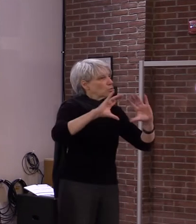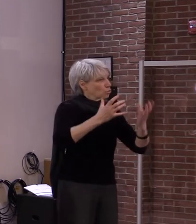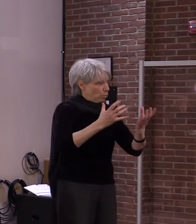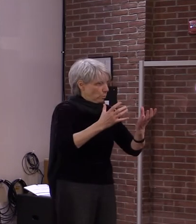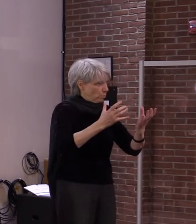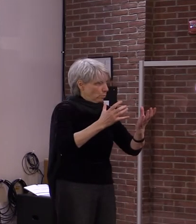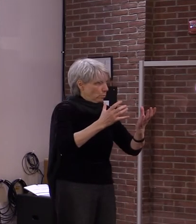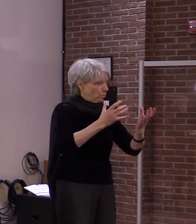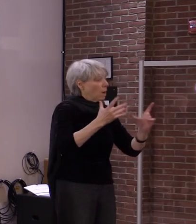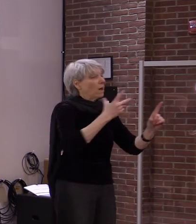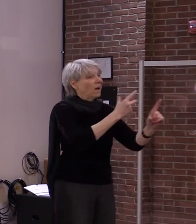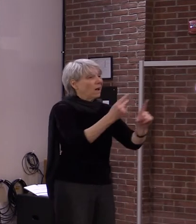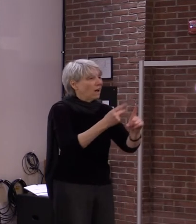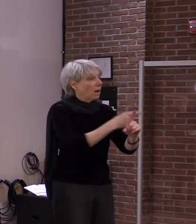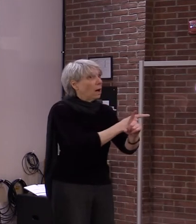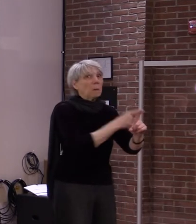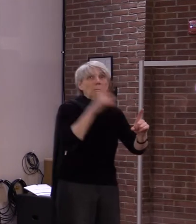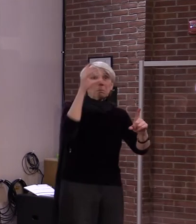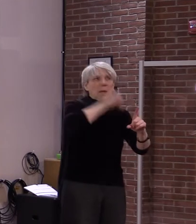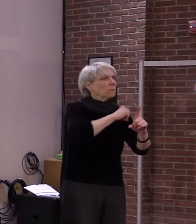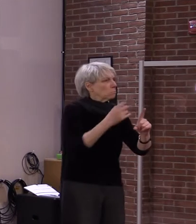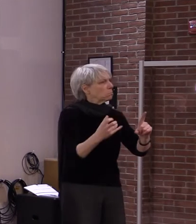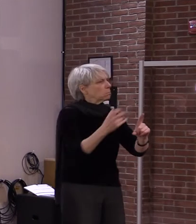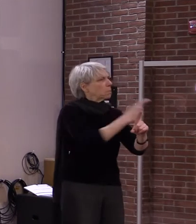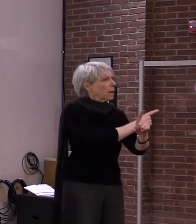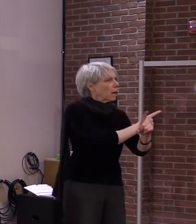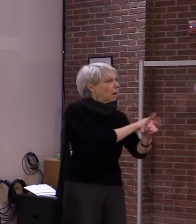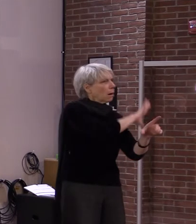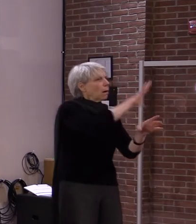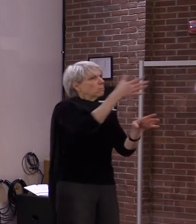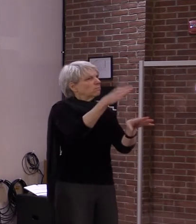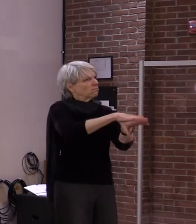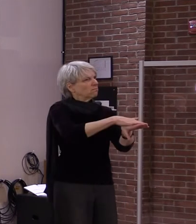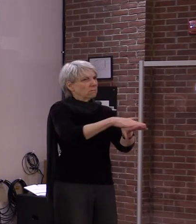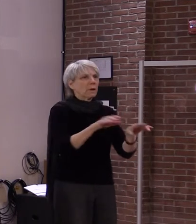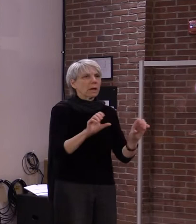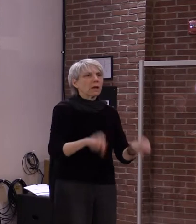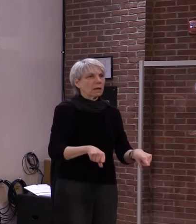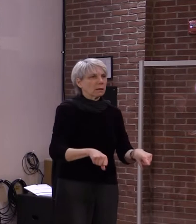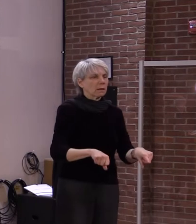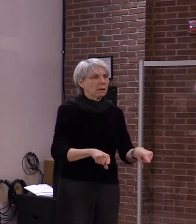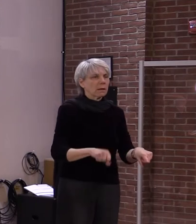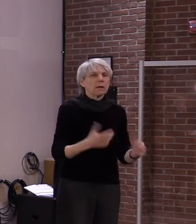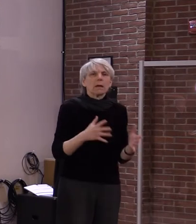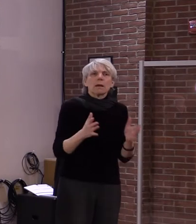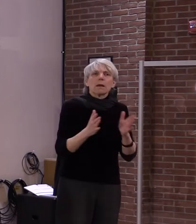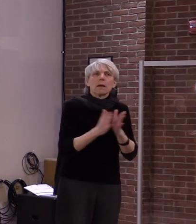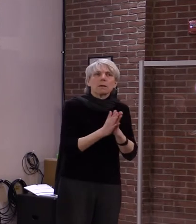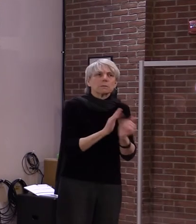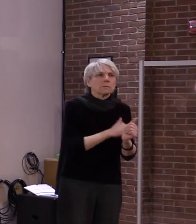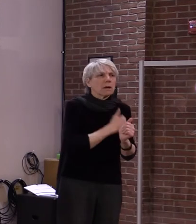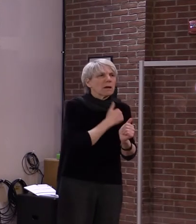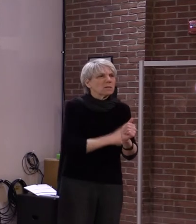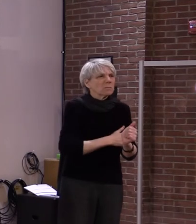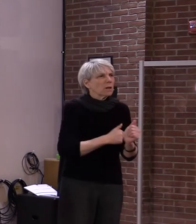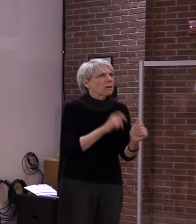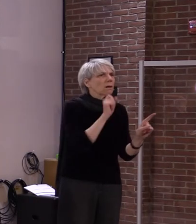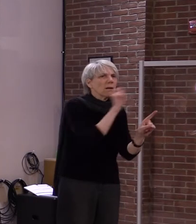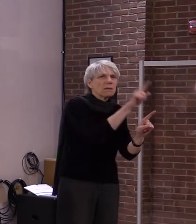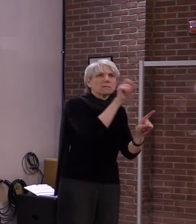still be eligible we have asked hospitals how many people they think they have in the 1a